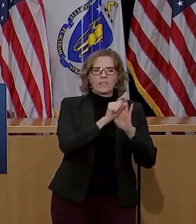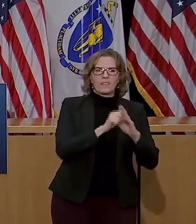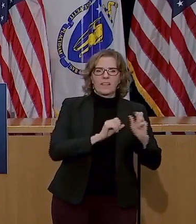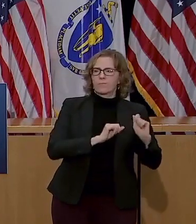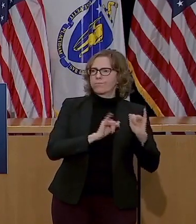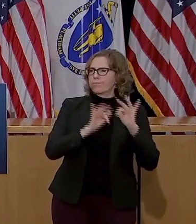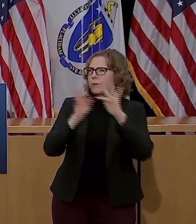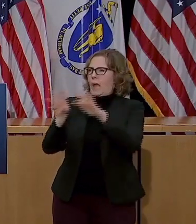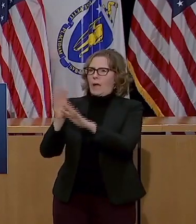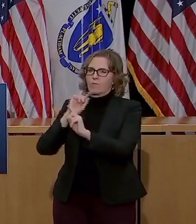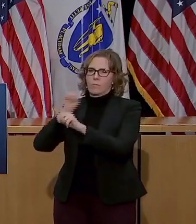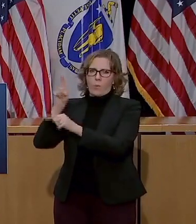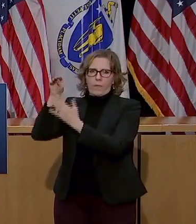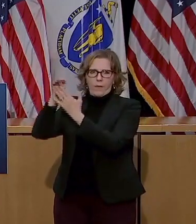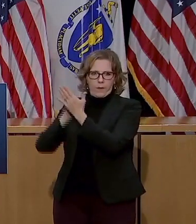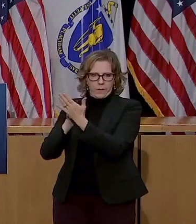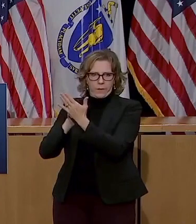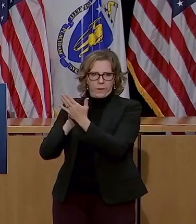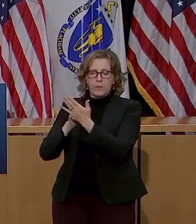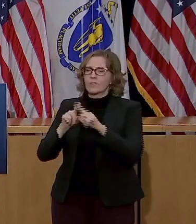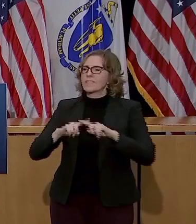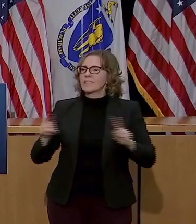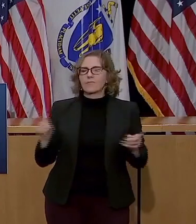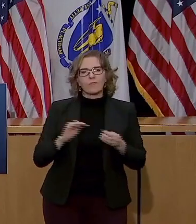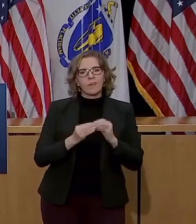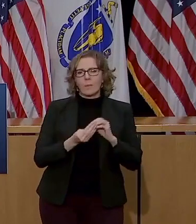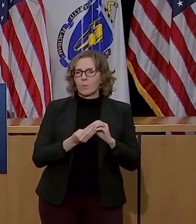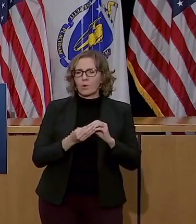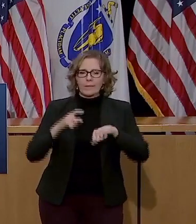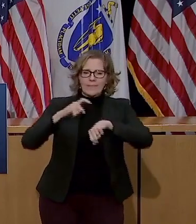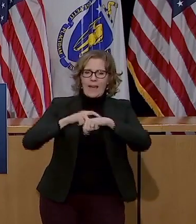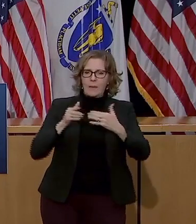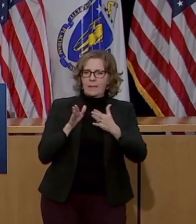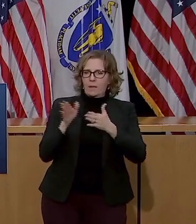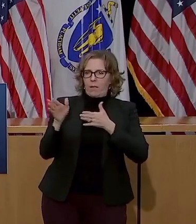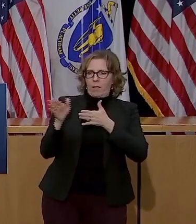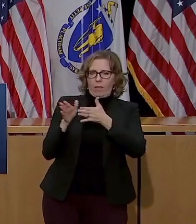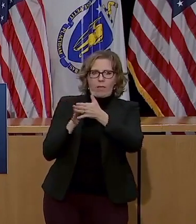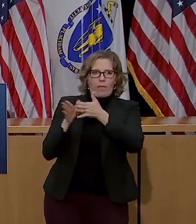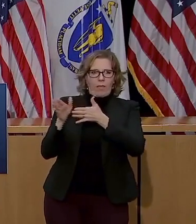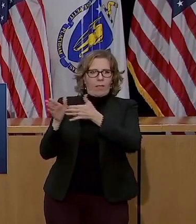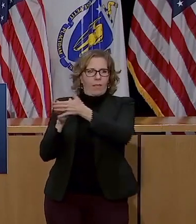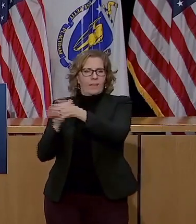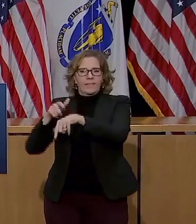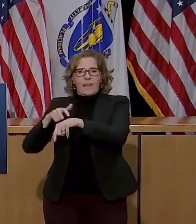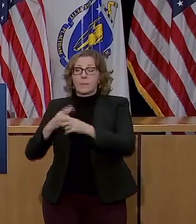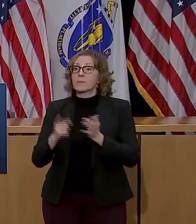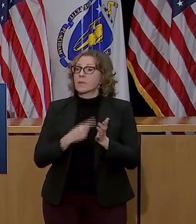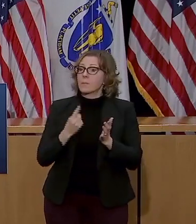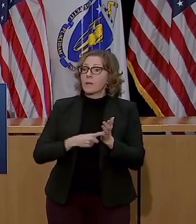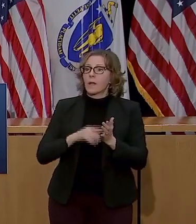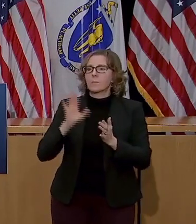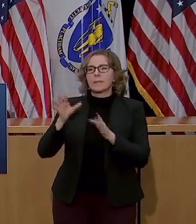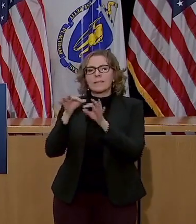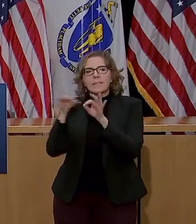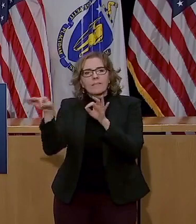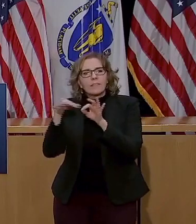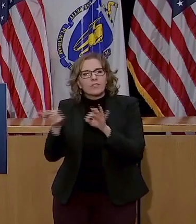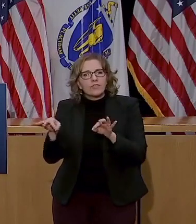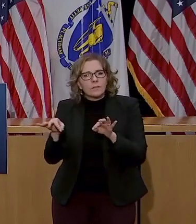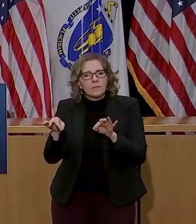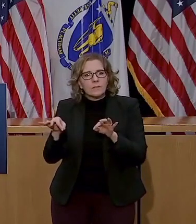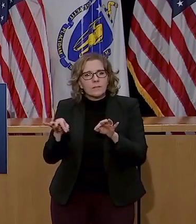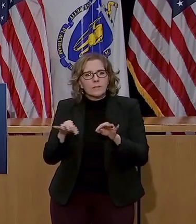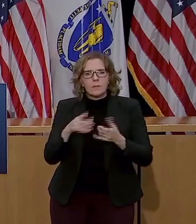scoreboards are being kept, they're just different. And some of it has to do with timing. I think some of it also has to do with definitions, and I think some of it has to do